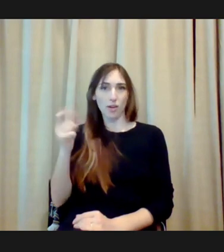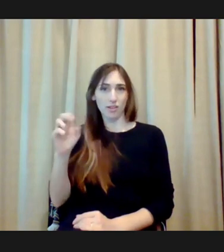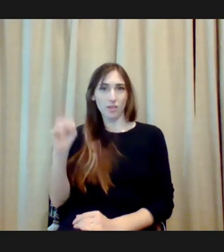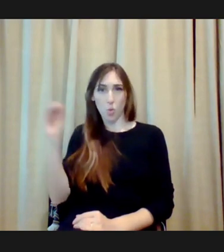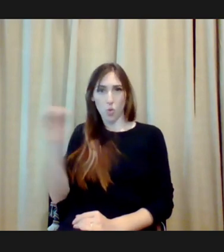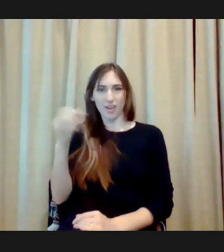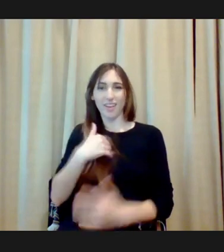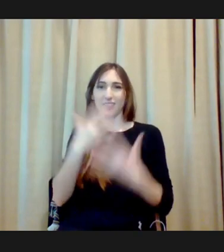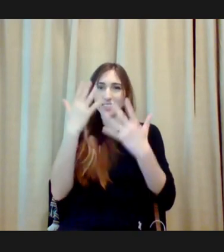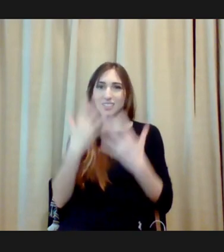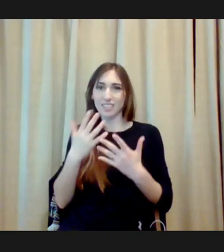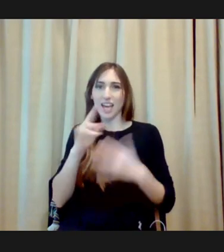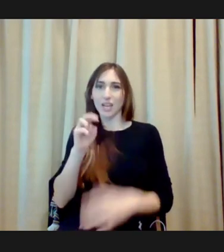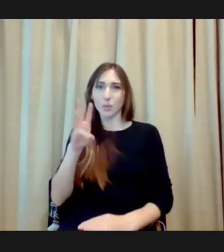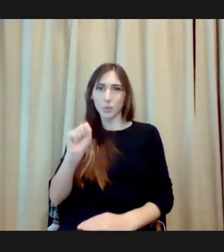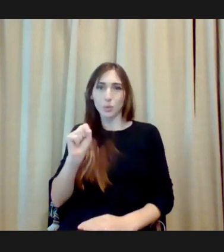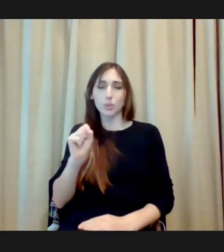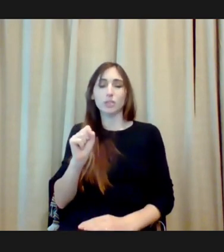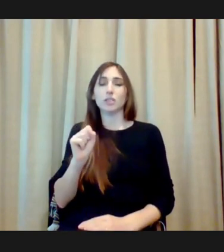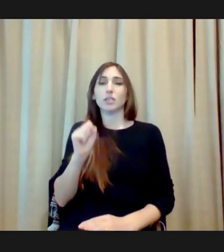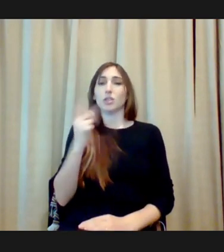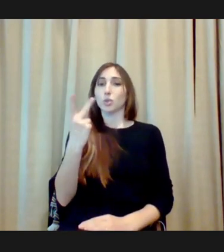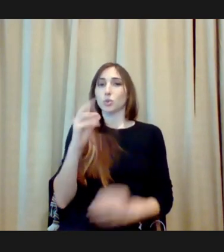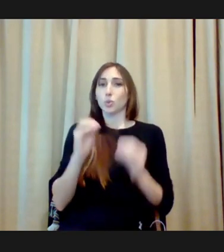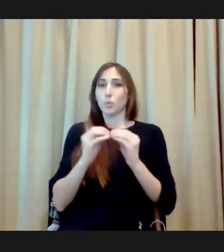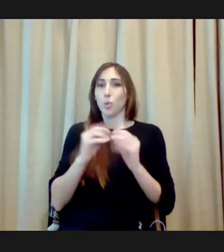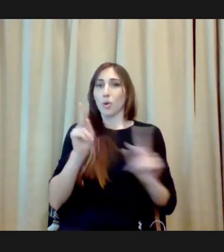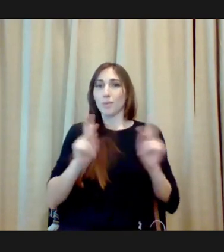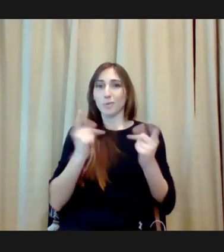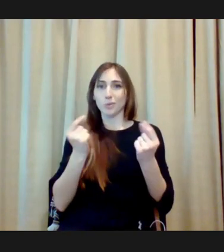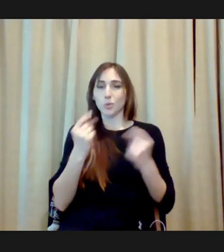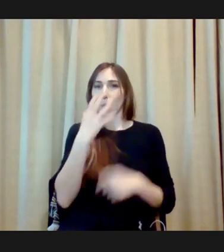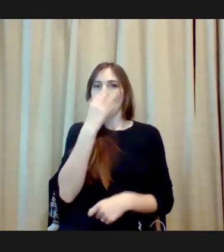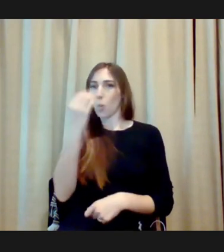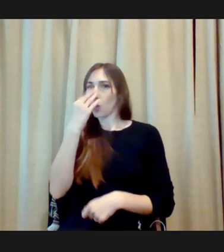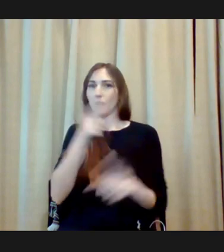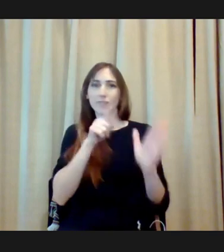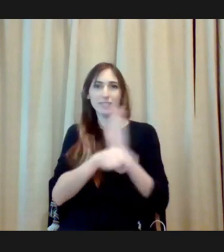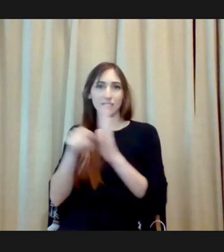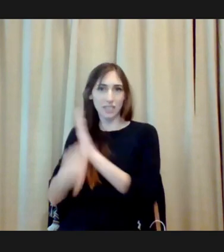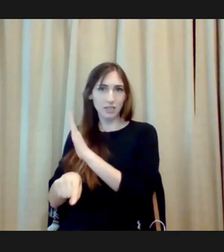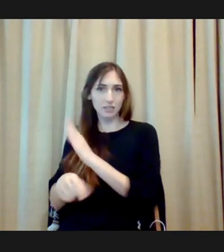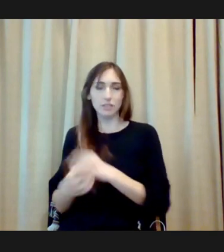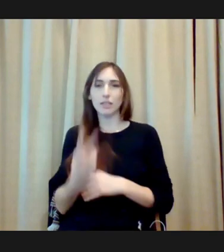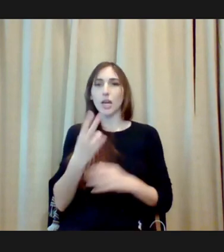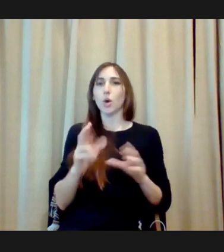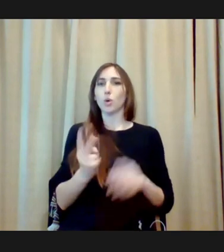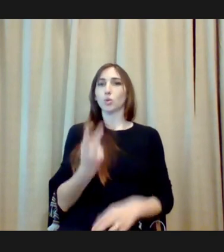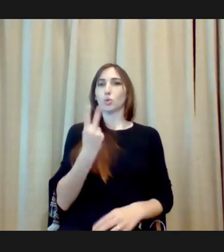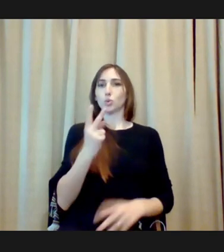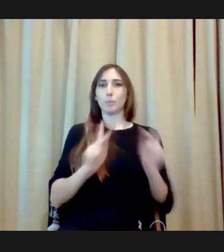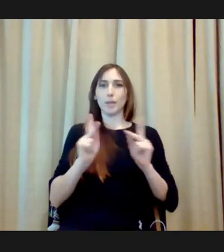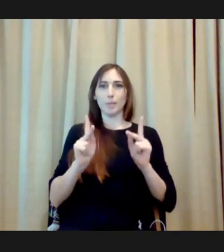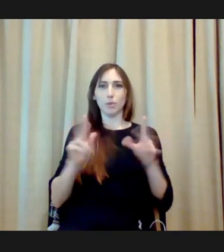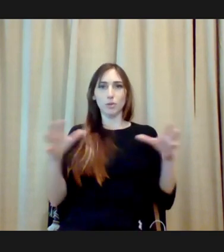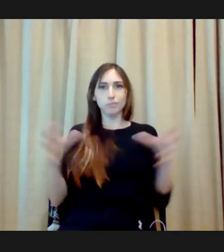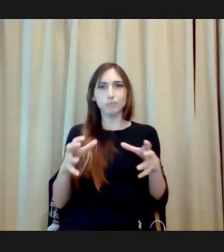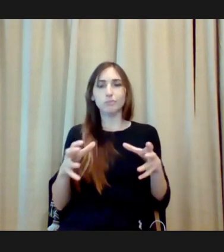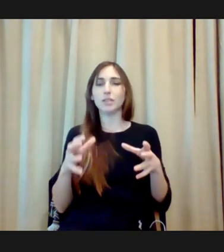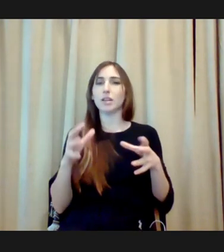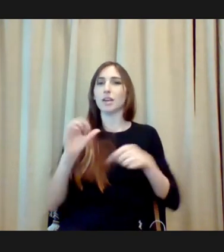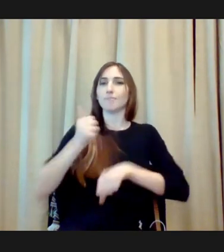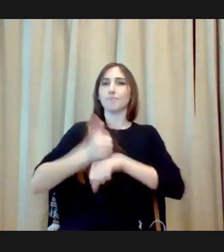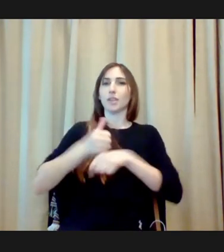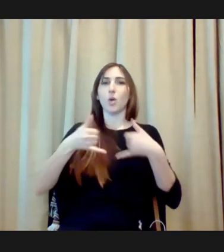wolf poachings in Oregon, and a number of groups have combined together to offer rewards towards finding the perpetrator and getting